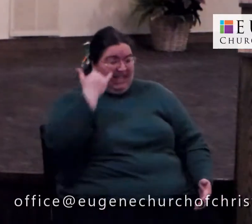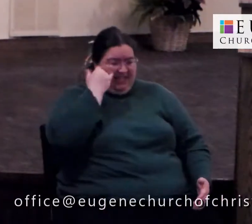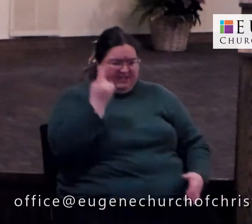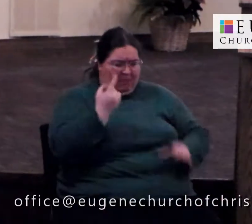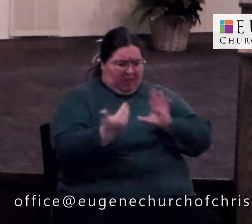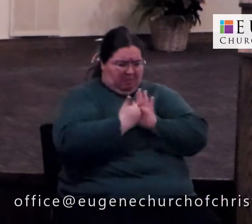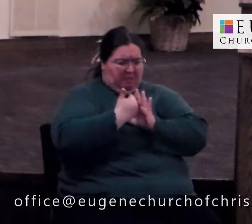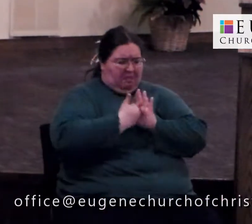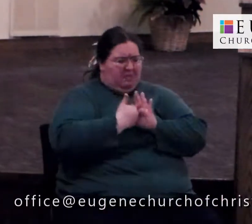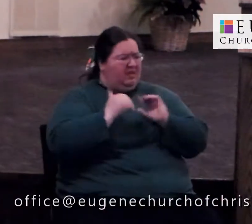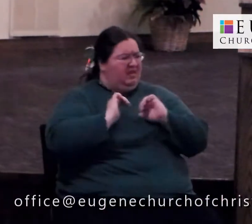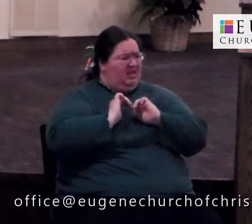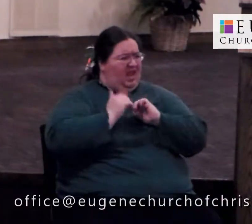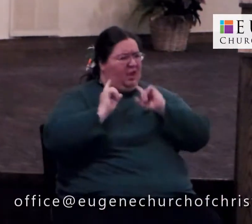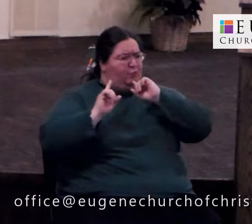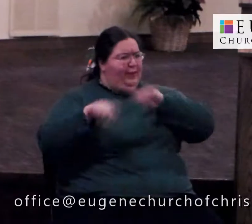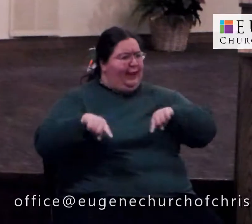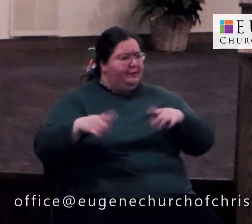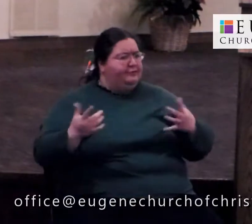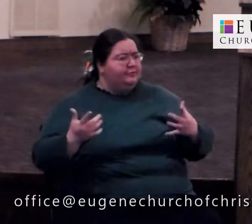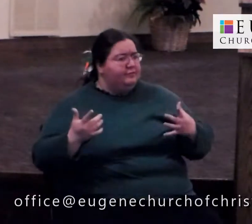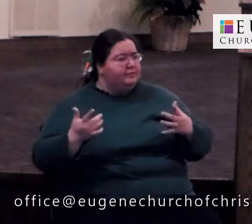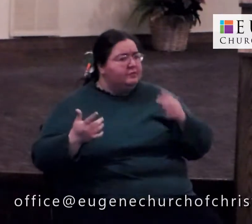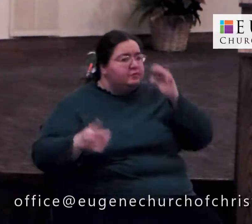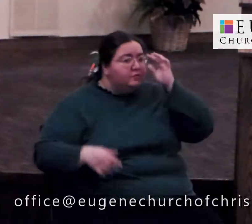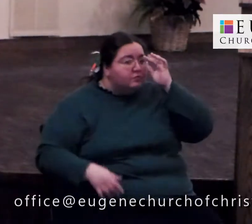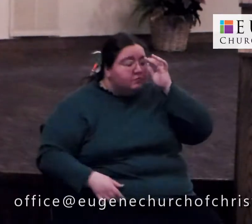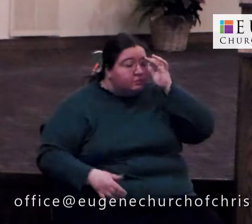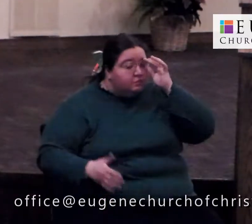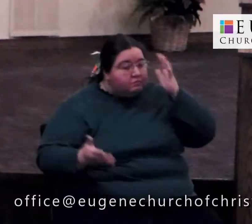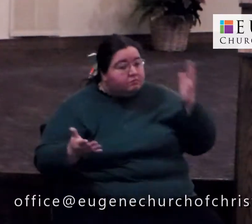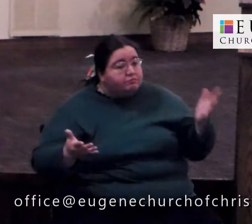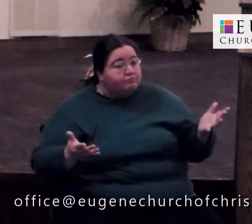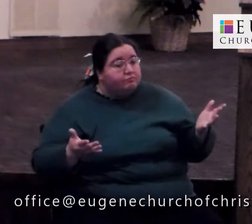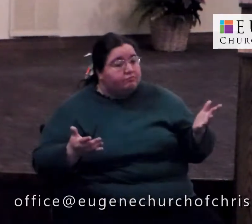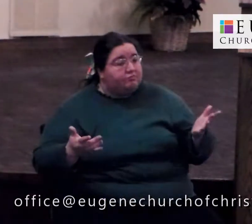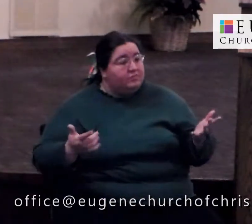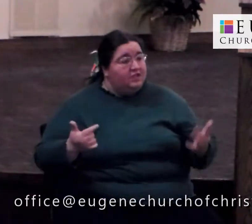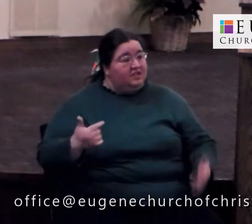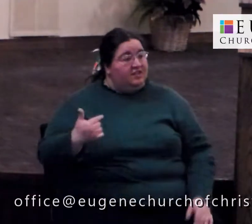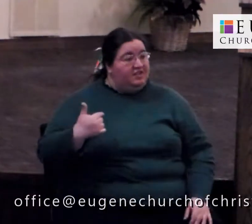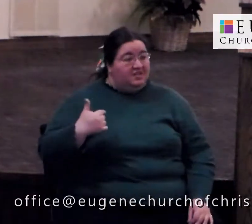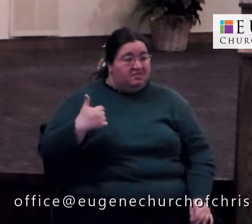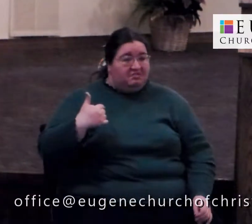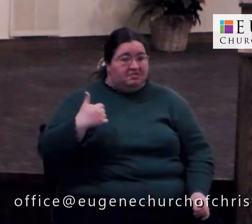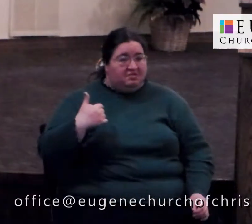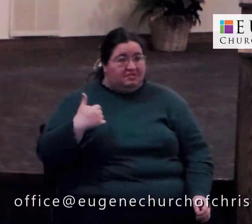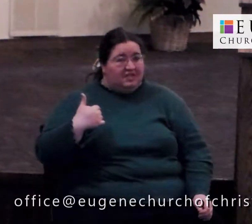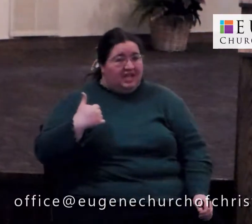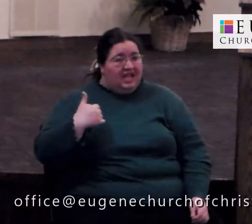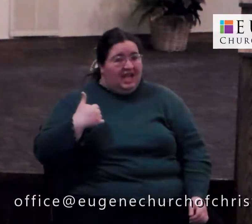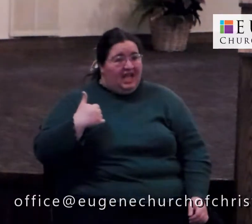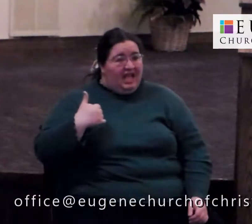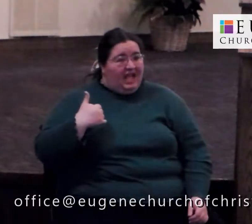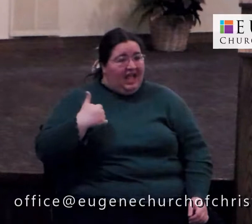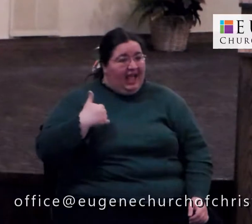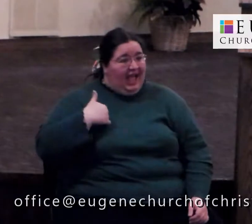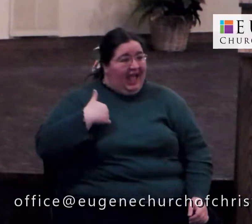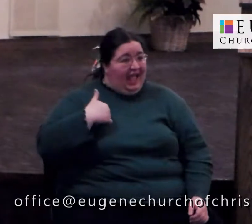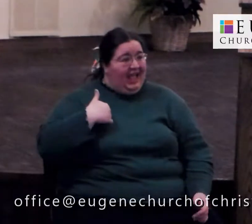admit to you, because of when I was born and the things that I'm interested in and what's going on in our culture this weekend, I immediately think of Darth Vader. Because